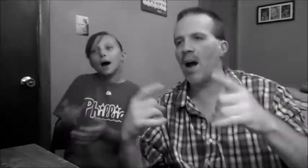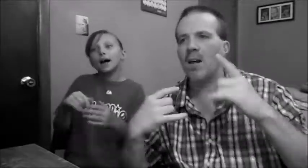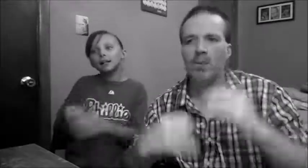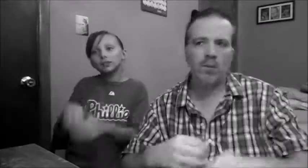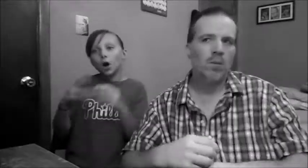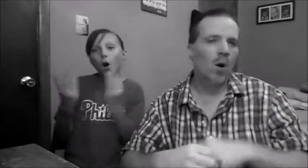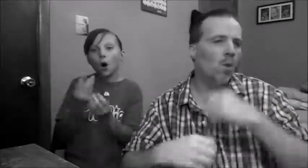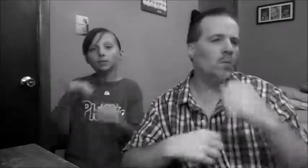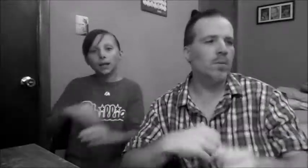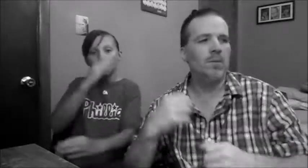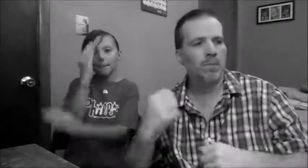Everybody in the old cell block.